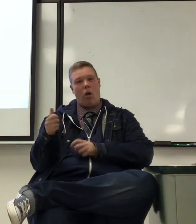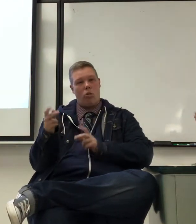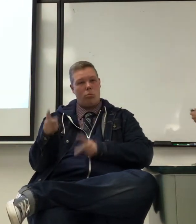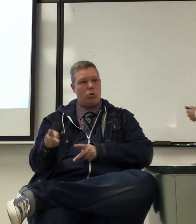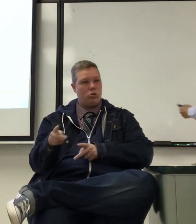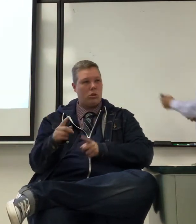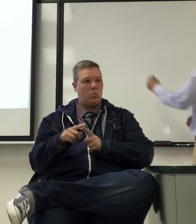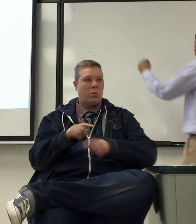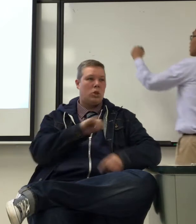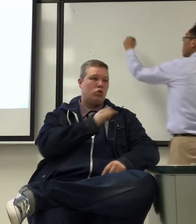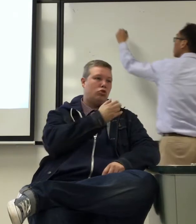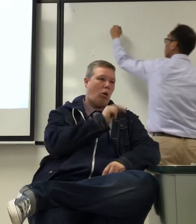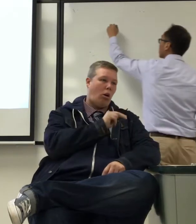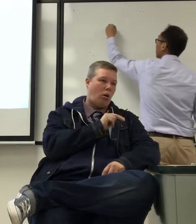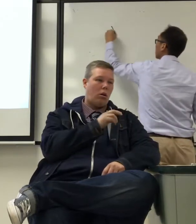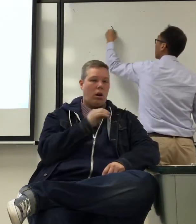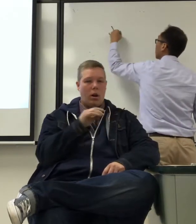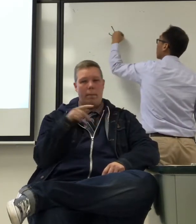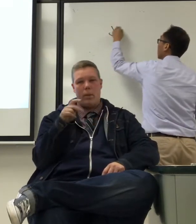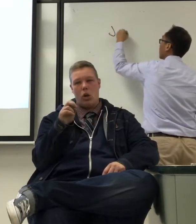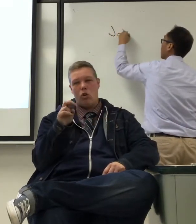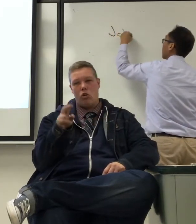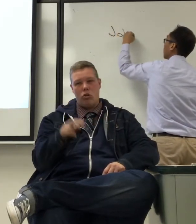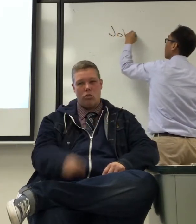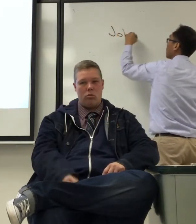John and Peter.